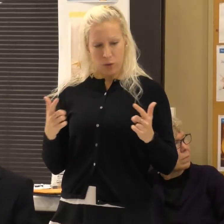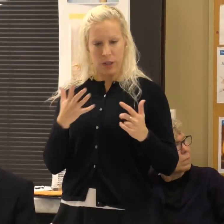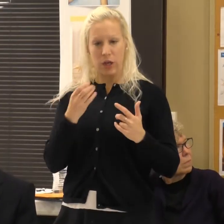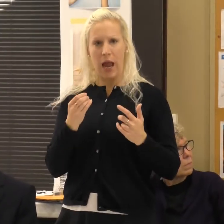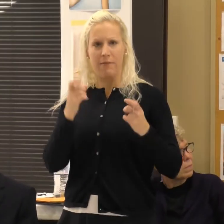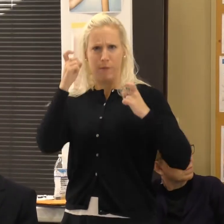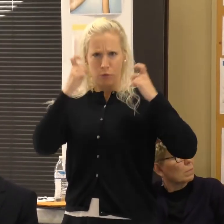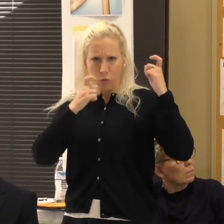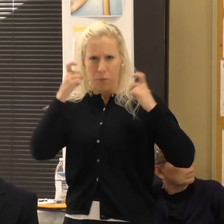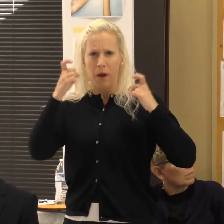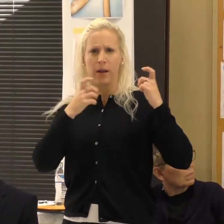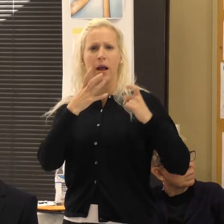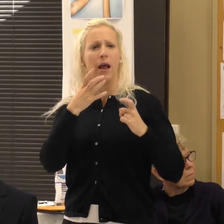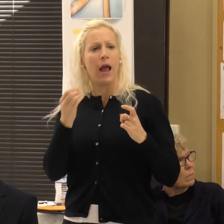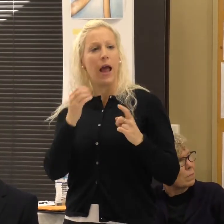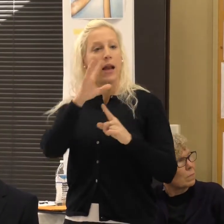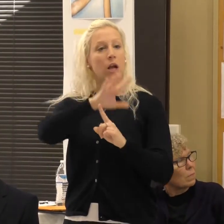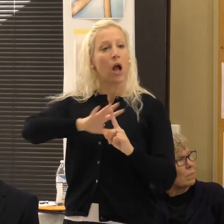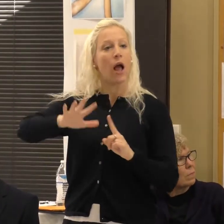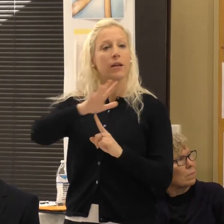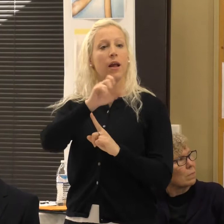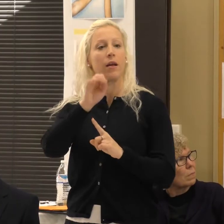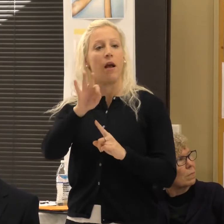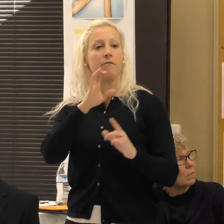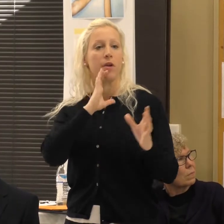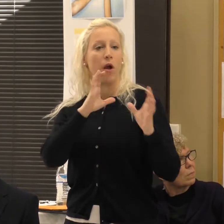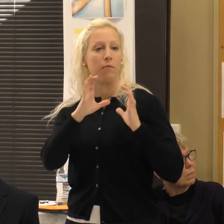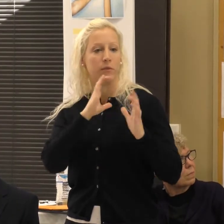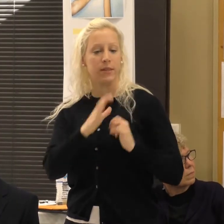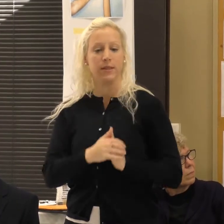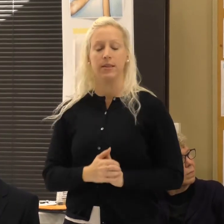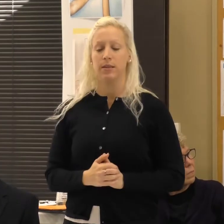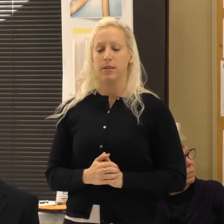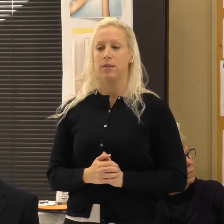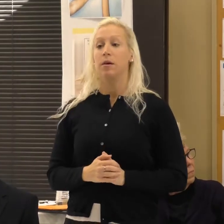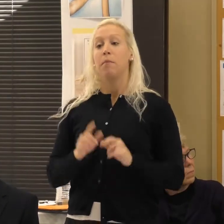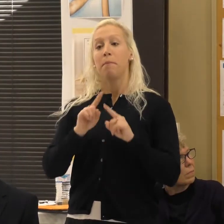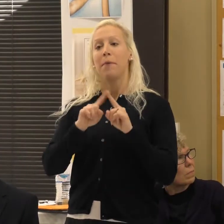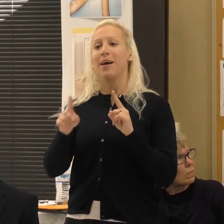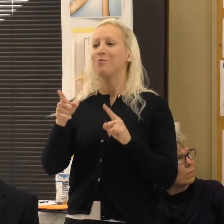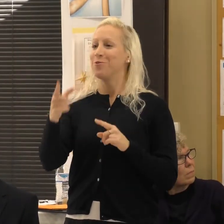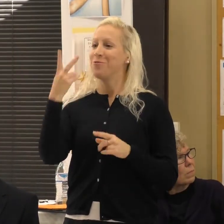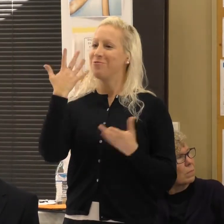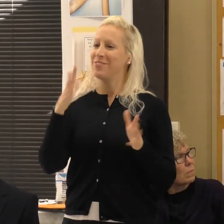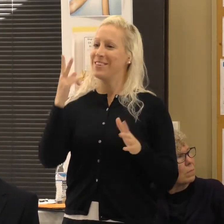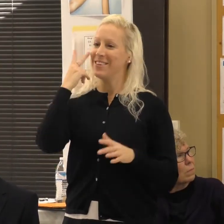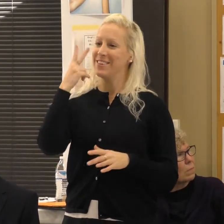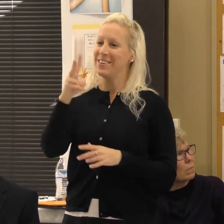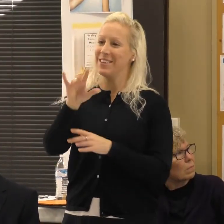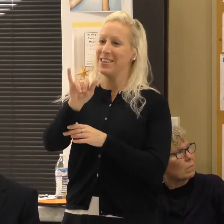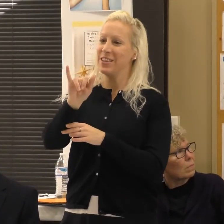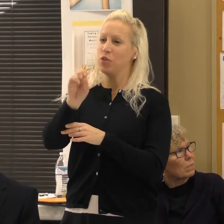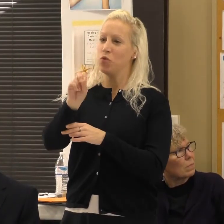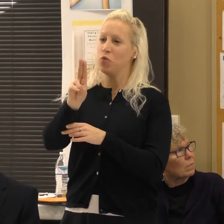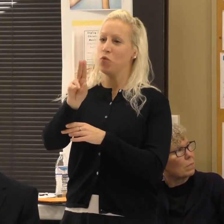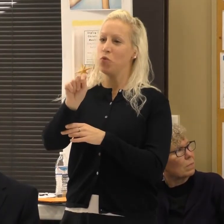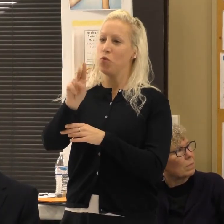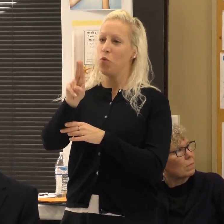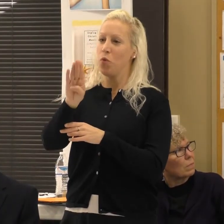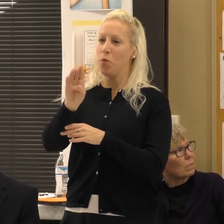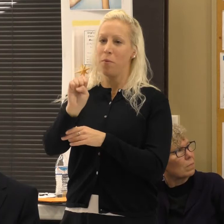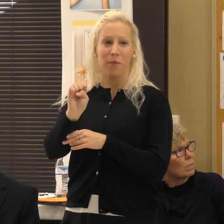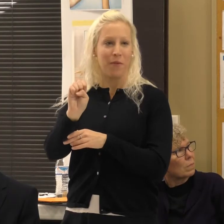well. So I watch someone's facial expression. I know the topic of the conversation, which is